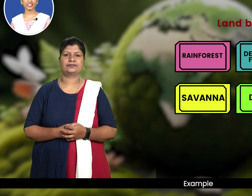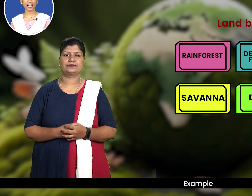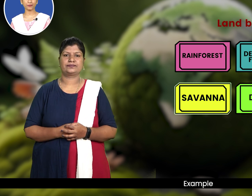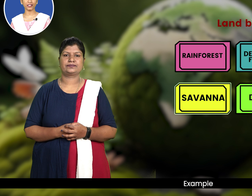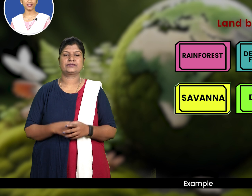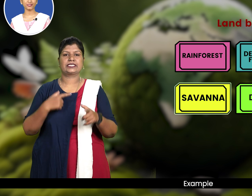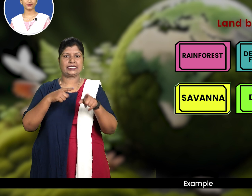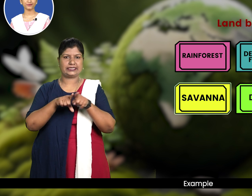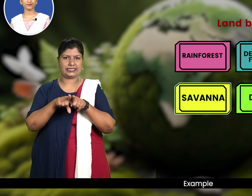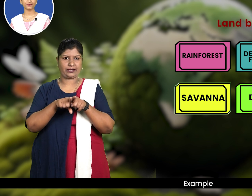Example: